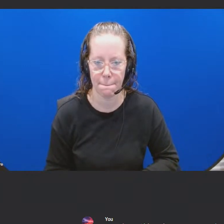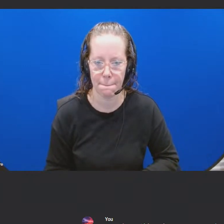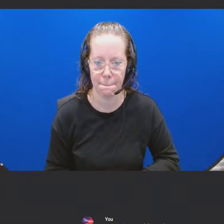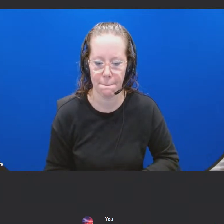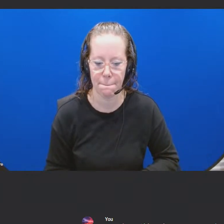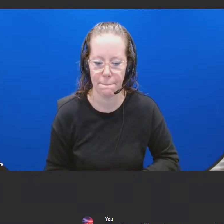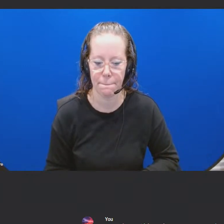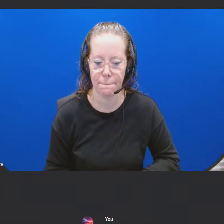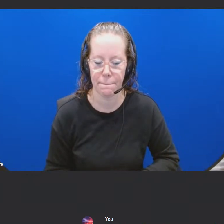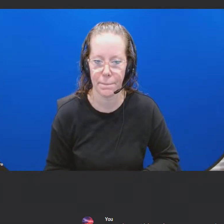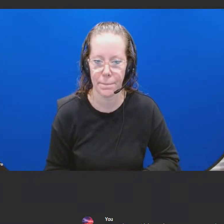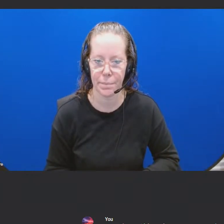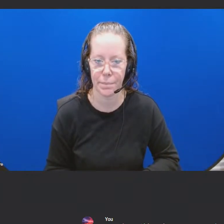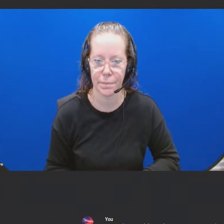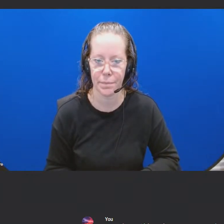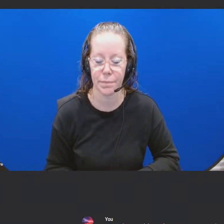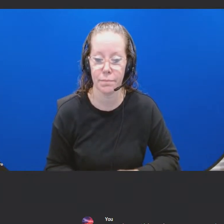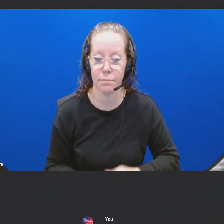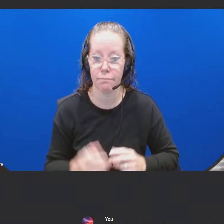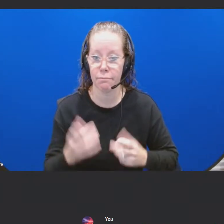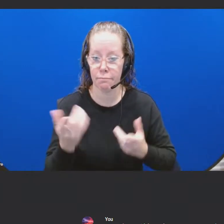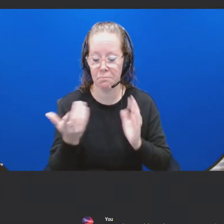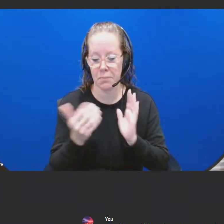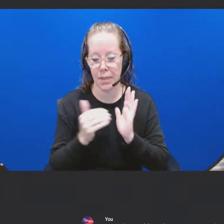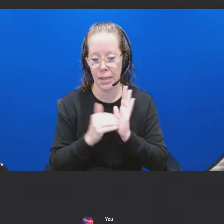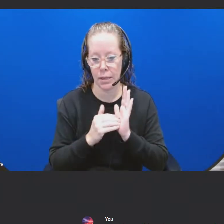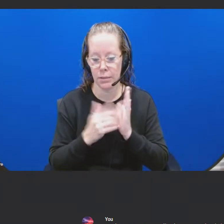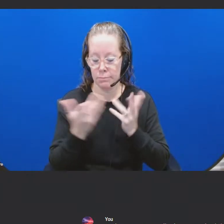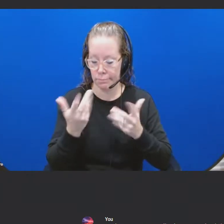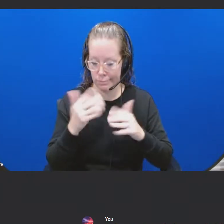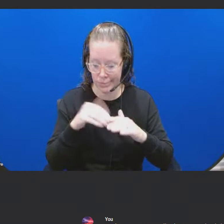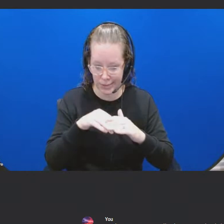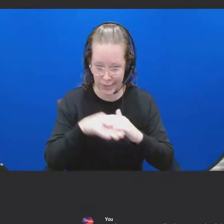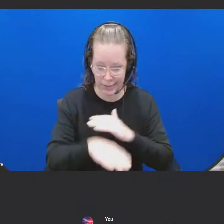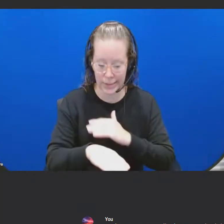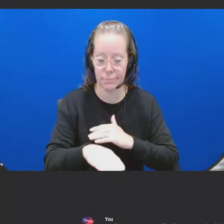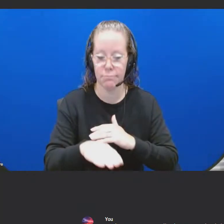Again, everybody who comes into the building must pass screening.